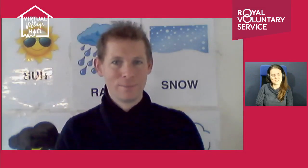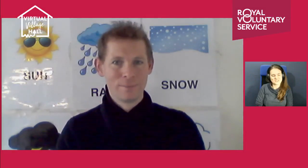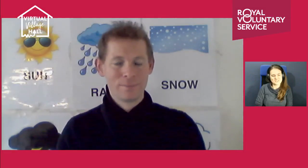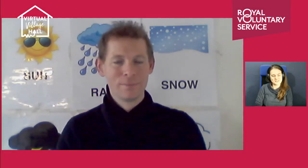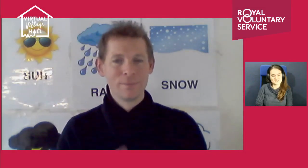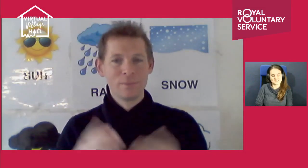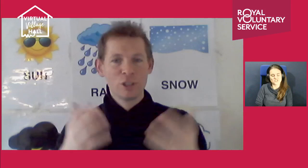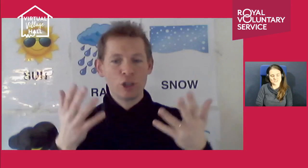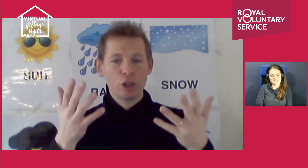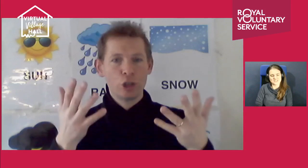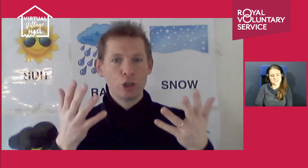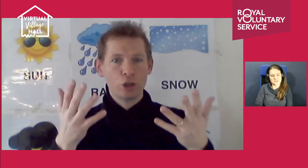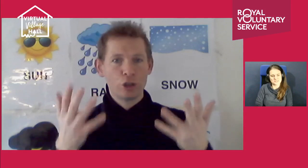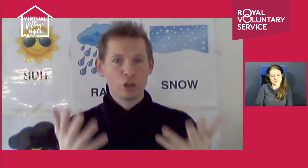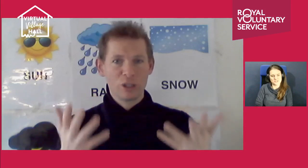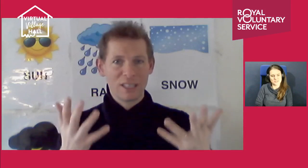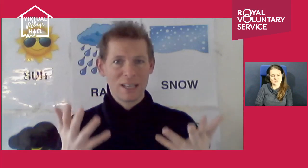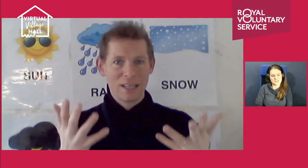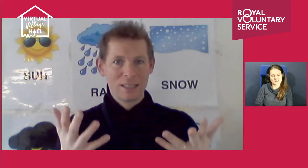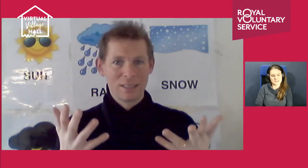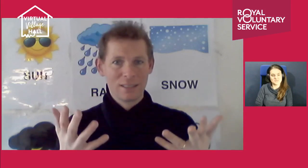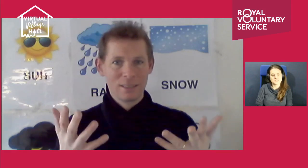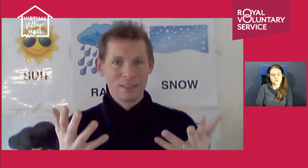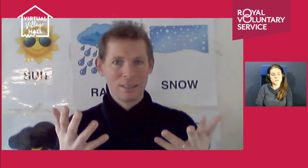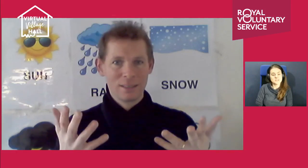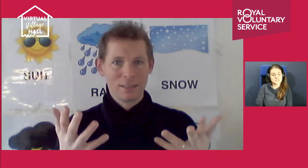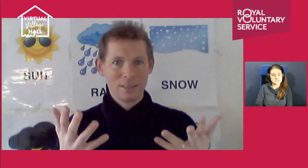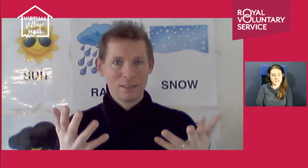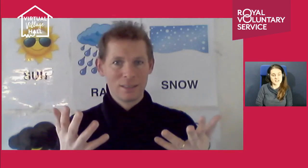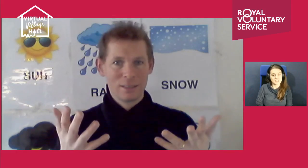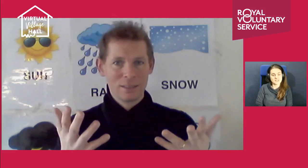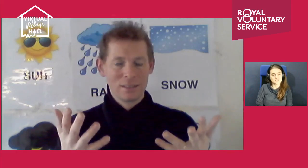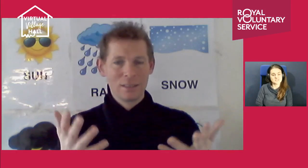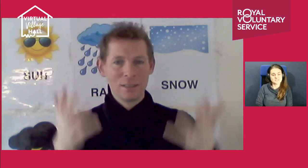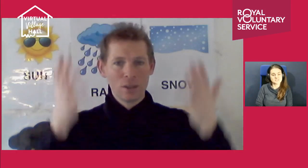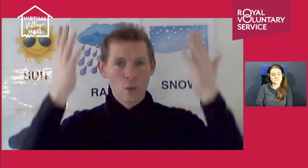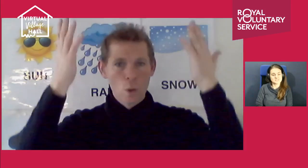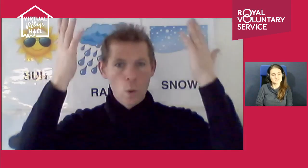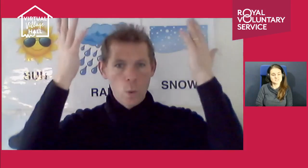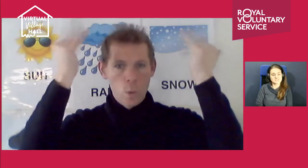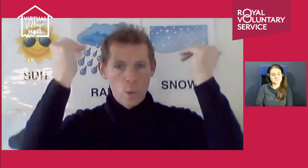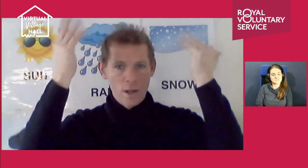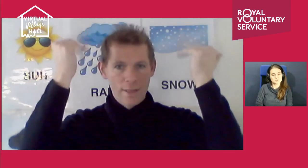Okay, so that's the sentence translated into BSL. I'll do that again today. So today,